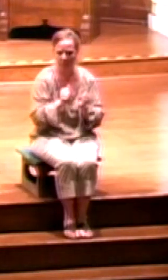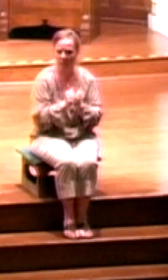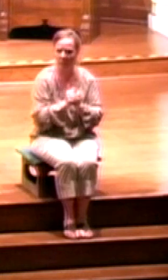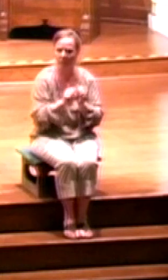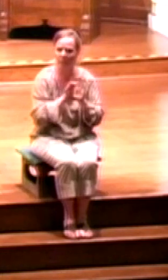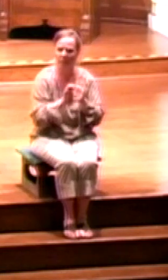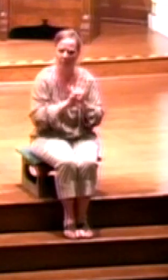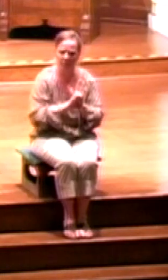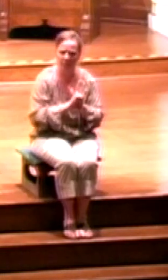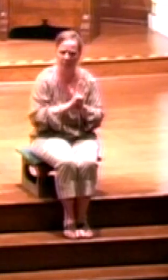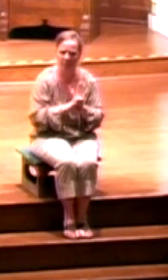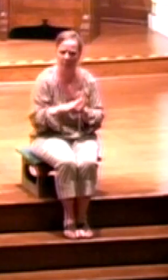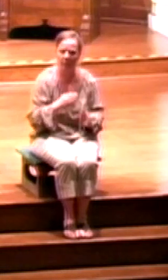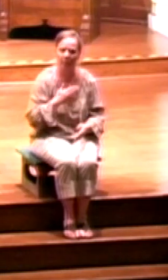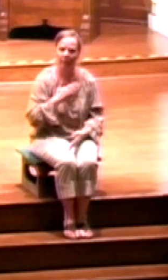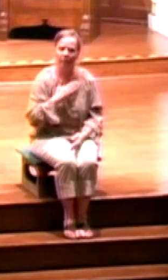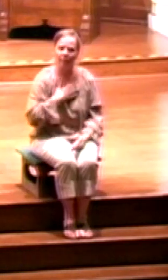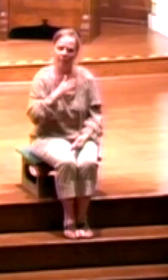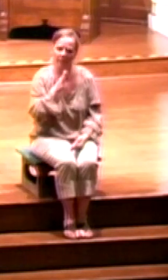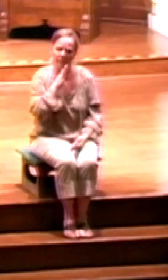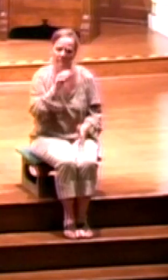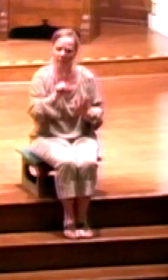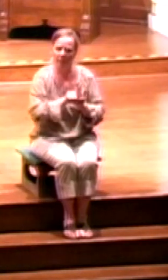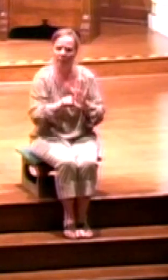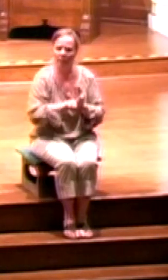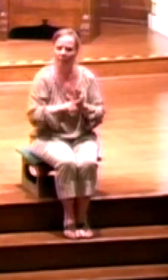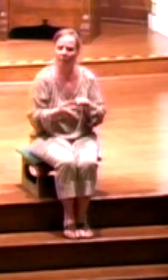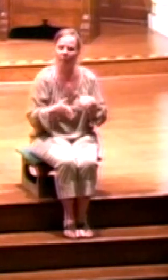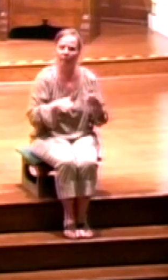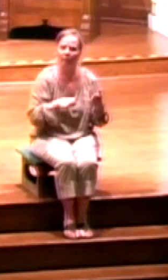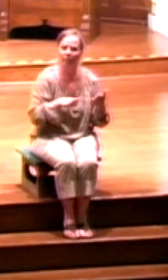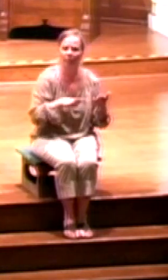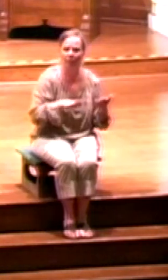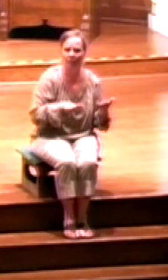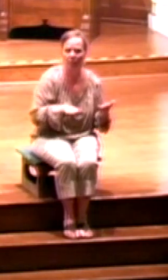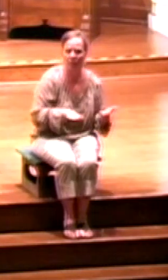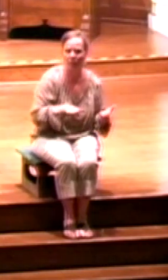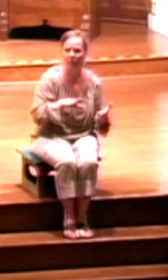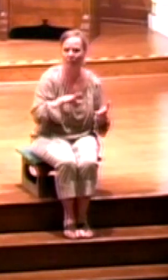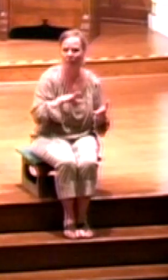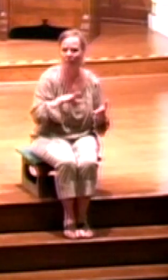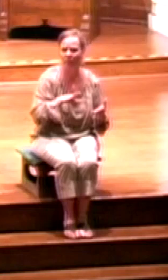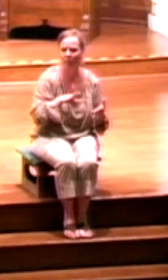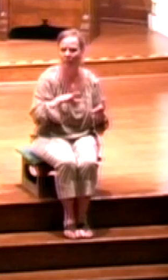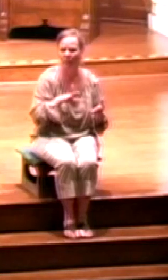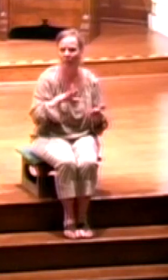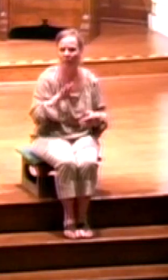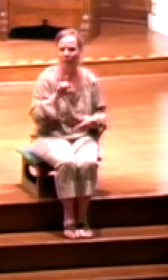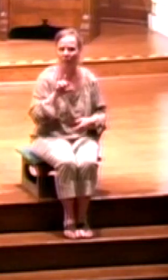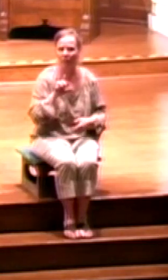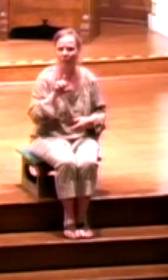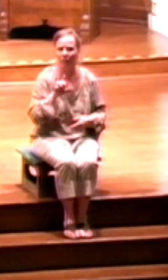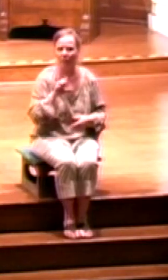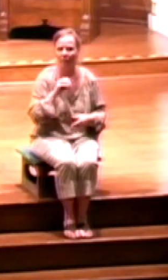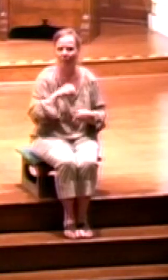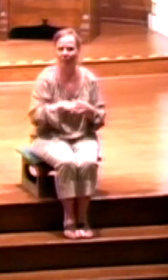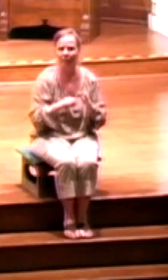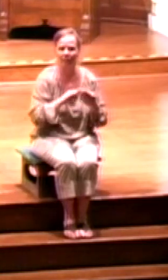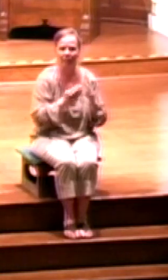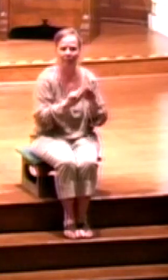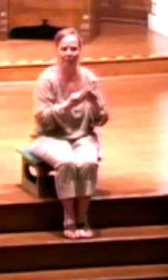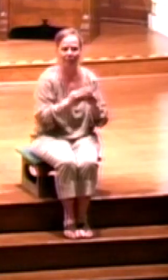My mother-in-law died not too long ago, and it is in a town where I served as a pastor at one time, and